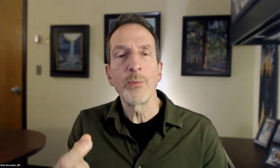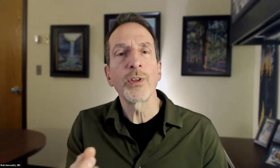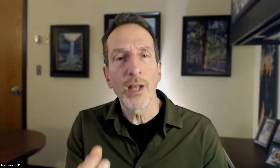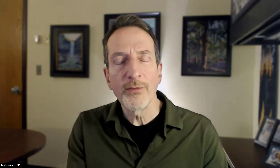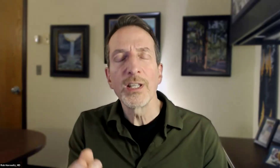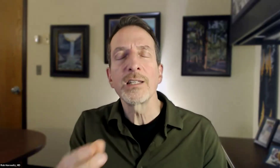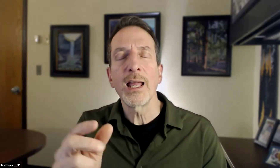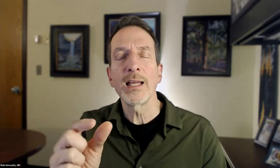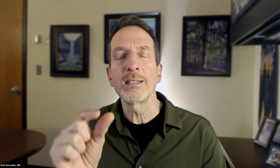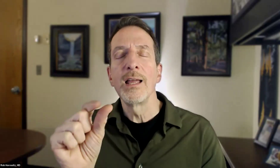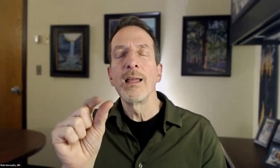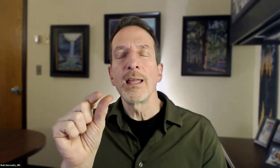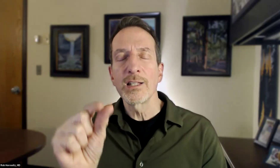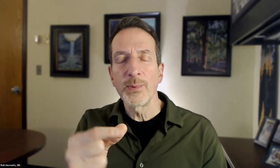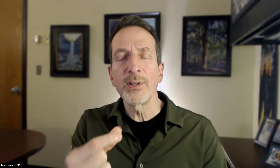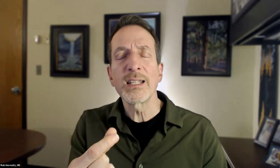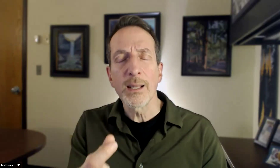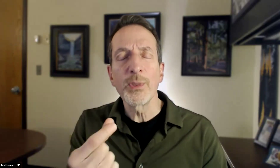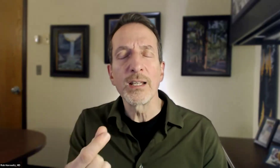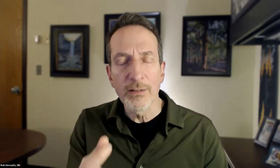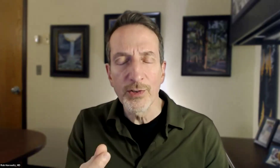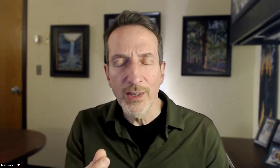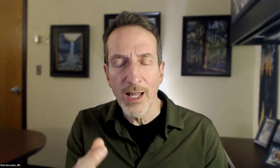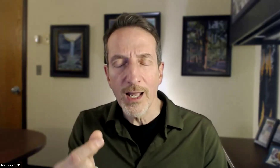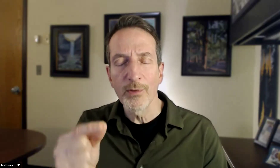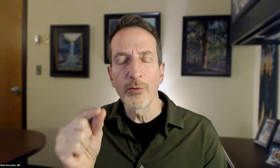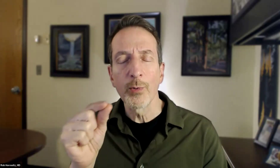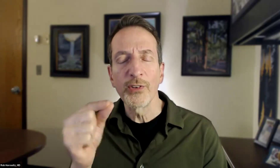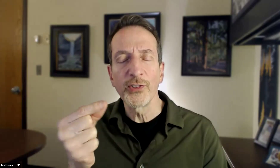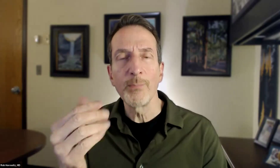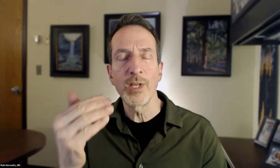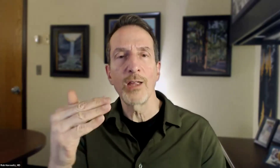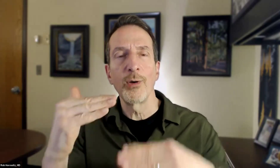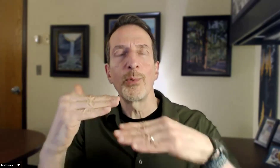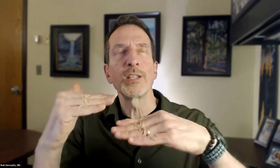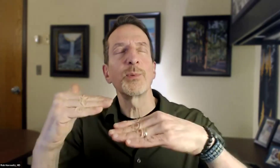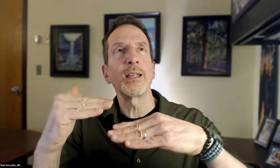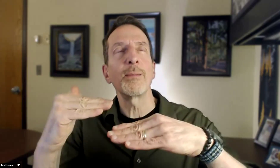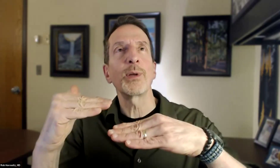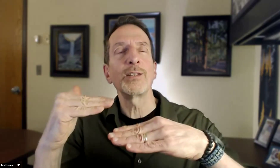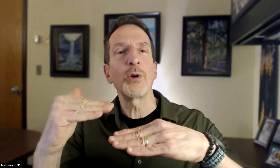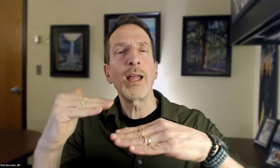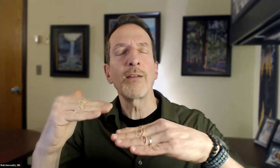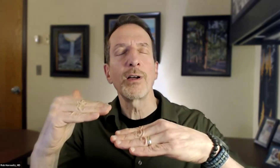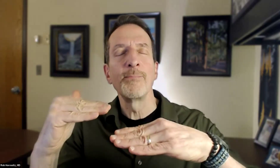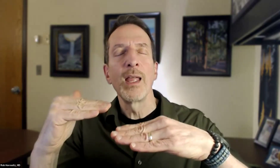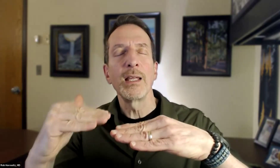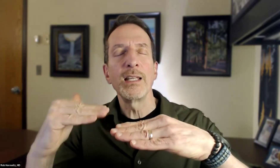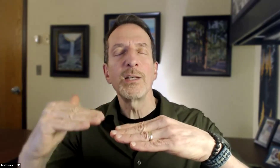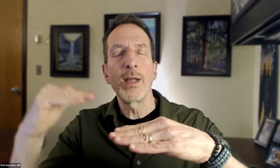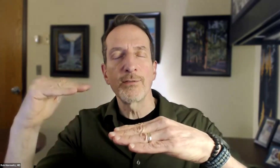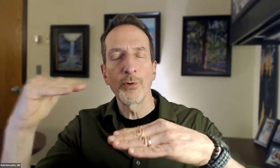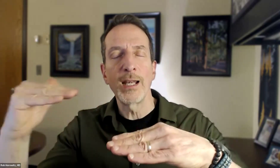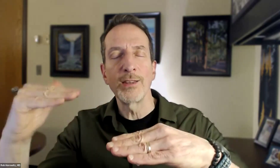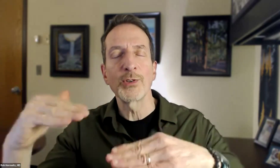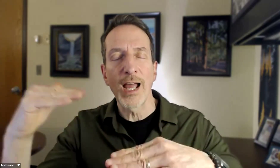I can say with confidence, has experienced something different than they have before with some take-home points, but I don't have an